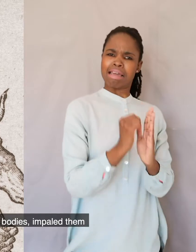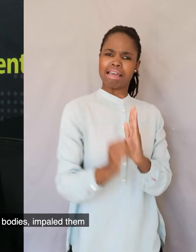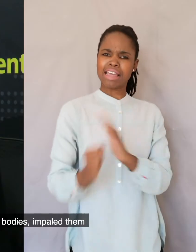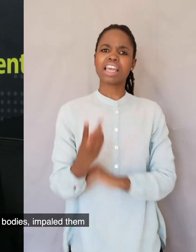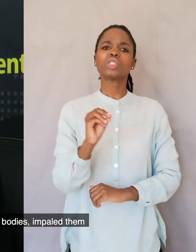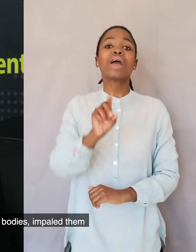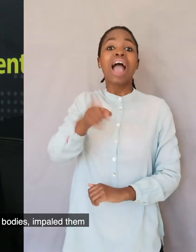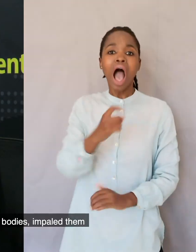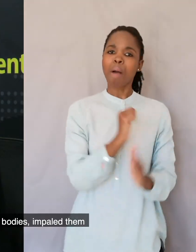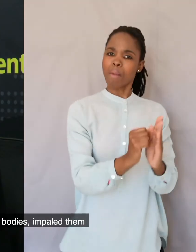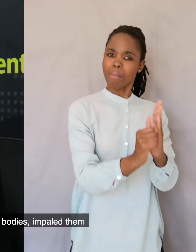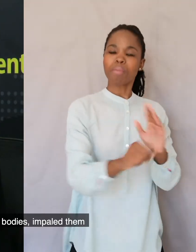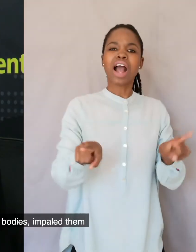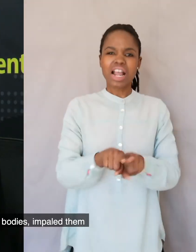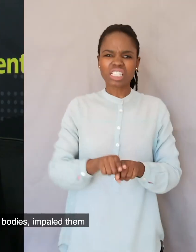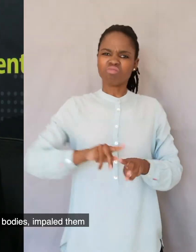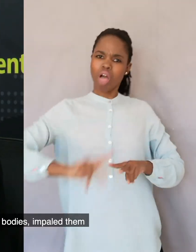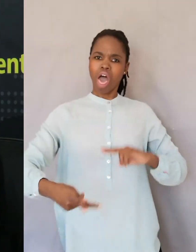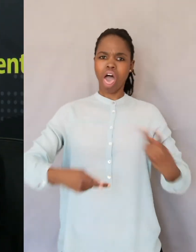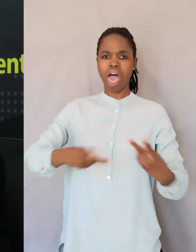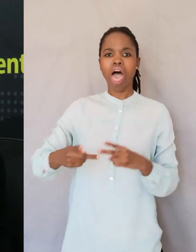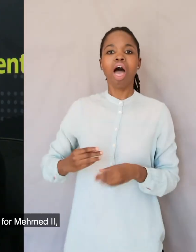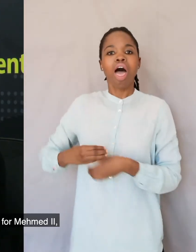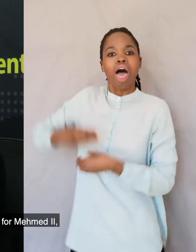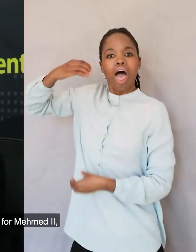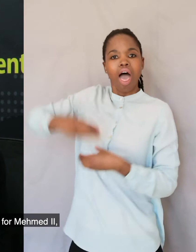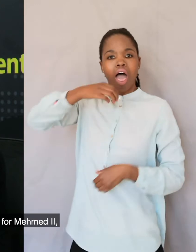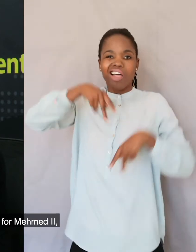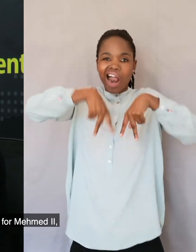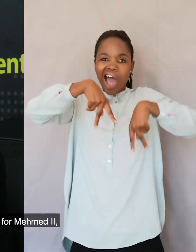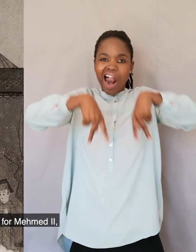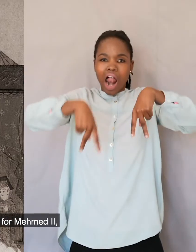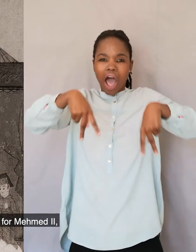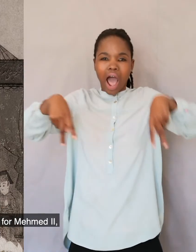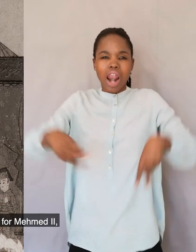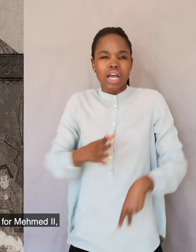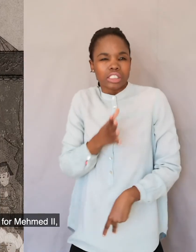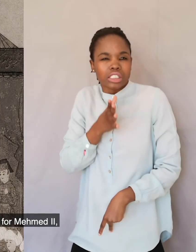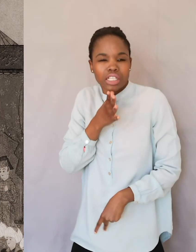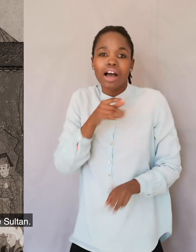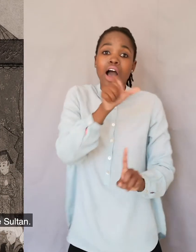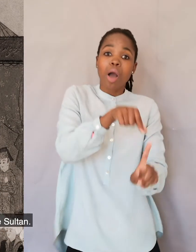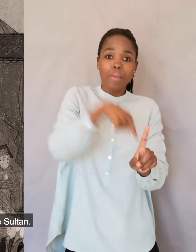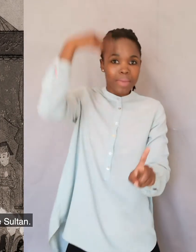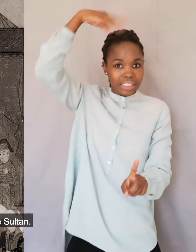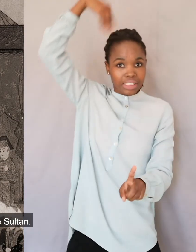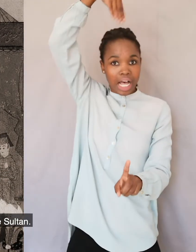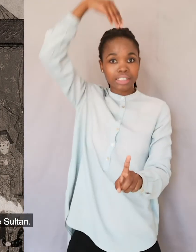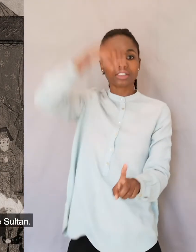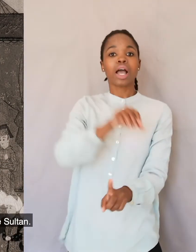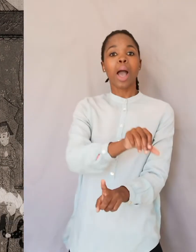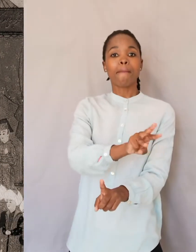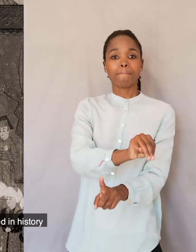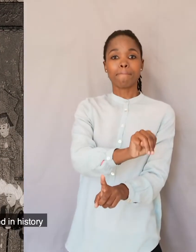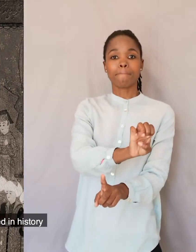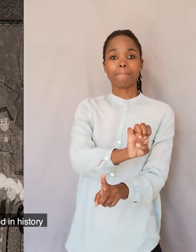and then put them up in a forest of bodies, impaled them. And that was the final straw for Mehmet II. Mehmet had become the